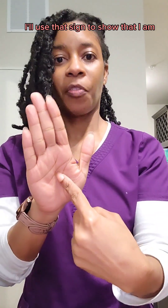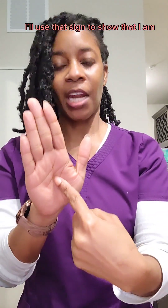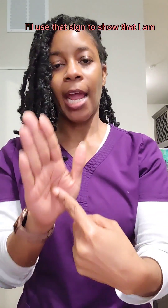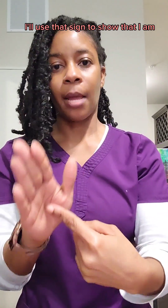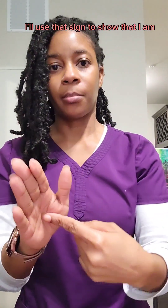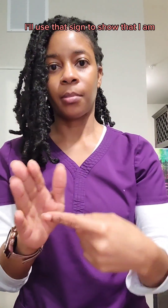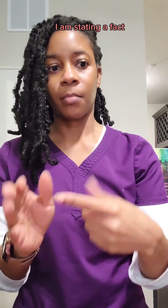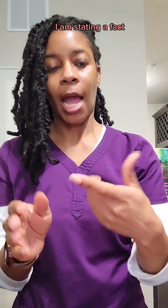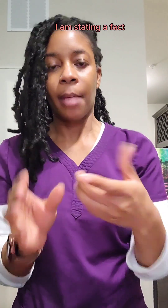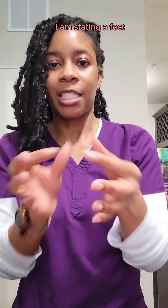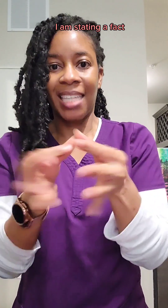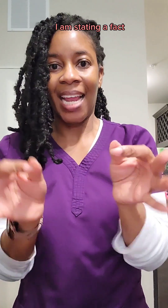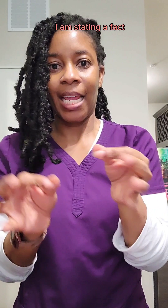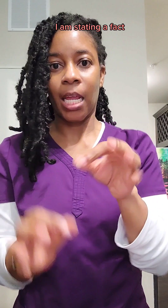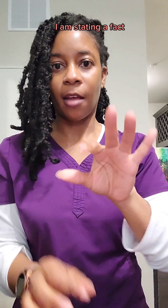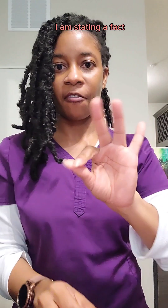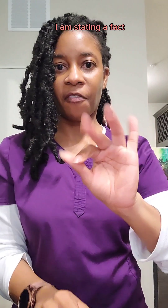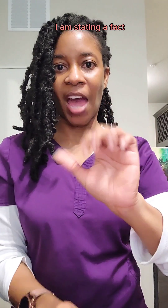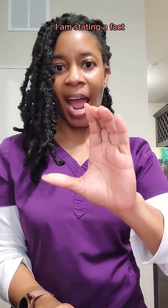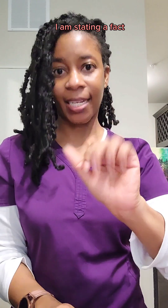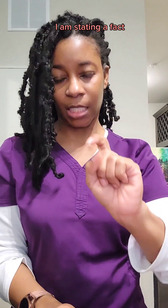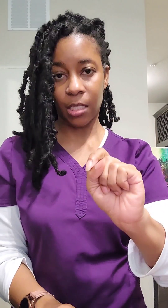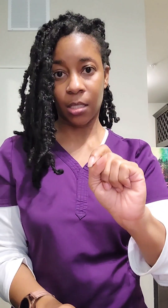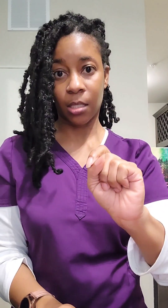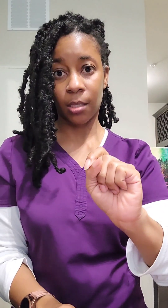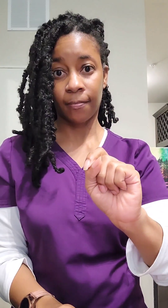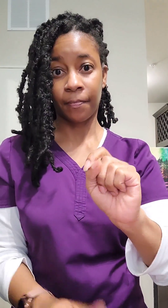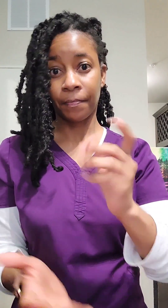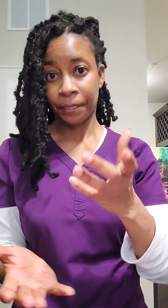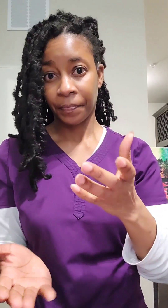I am stating a fact.